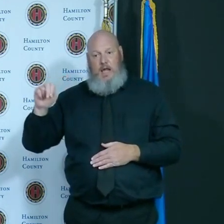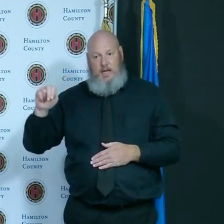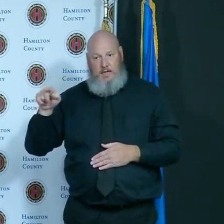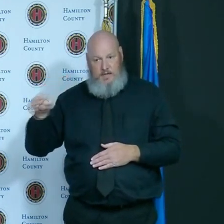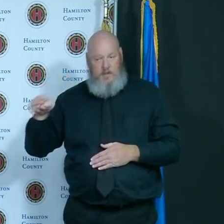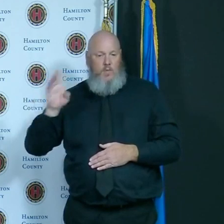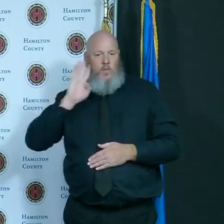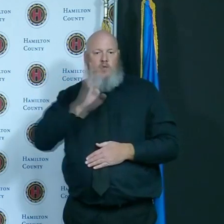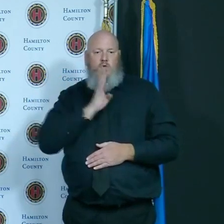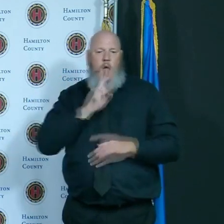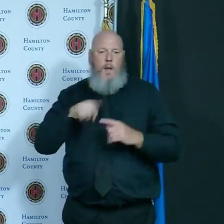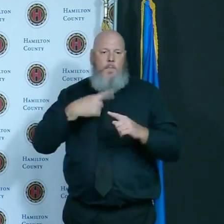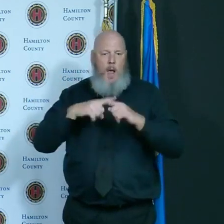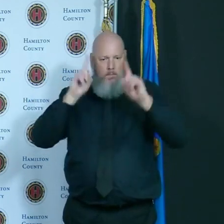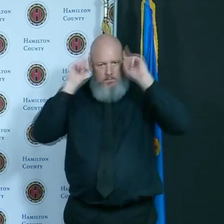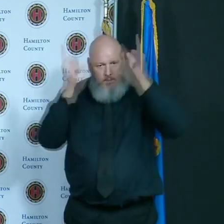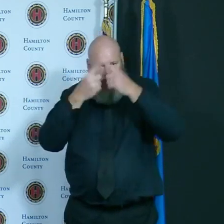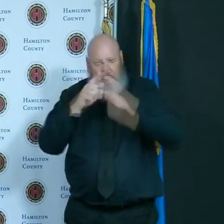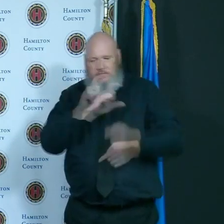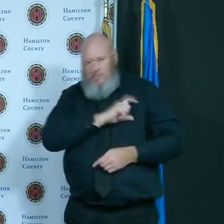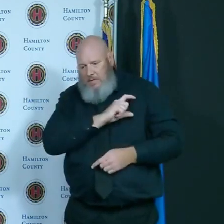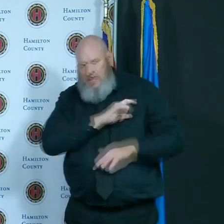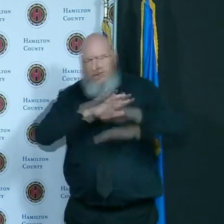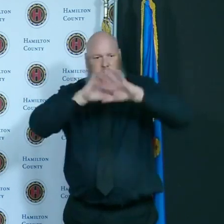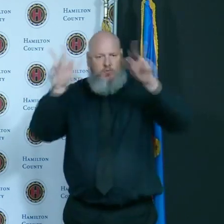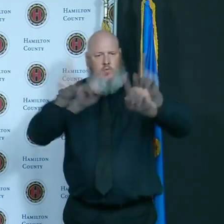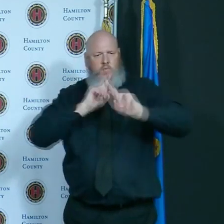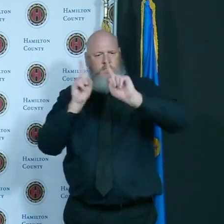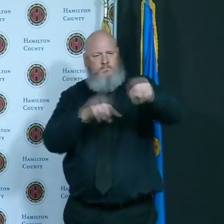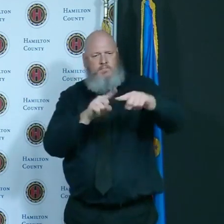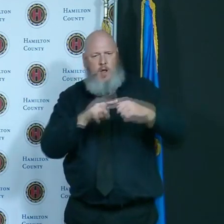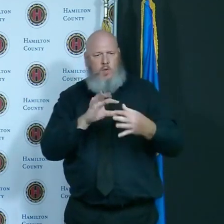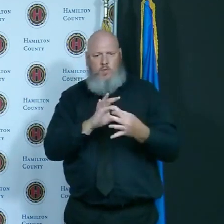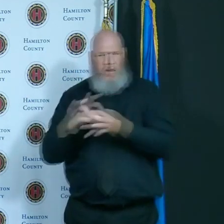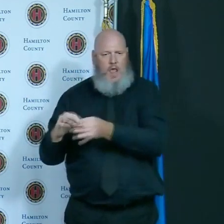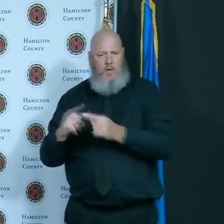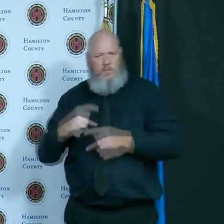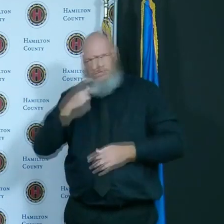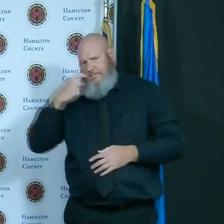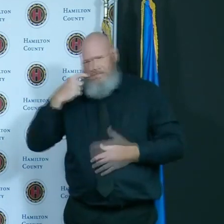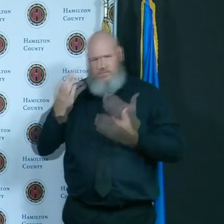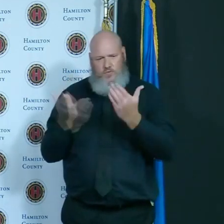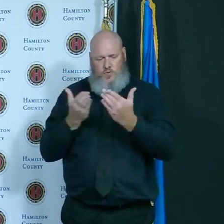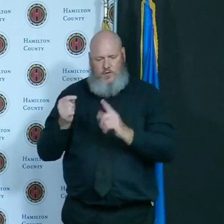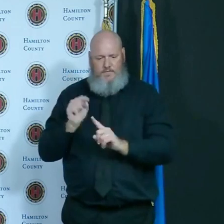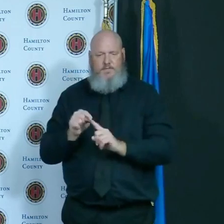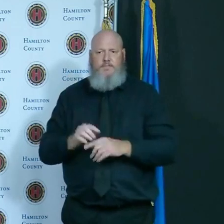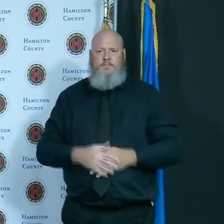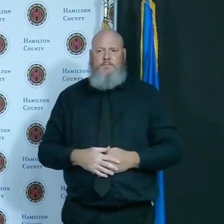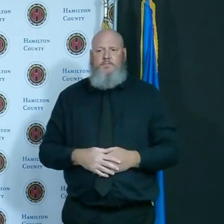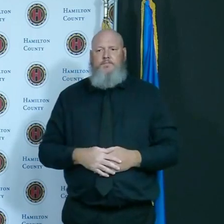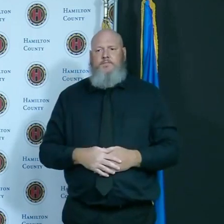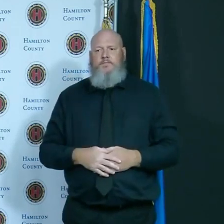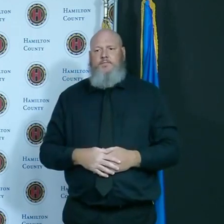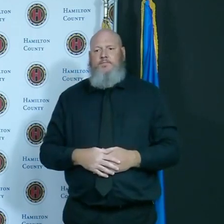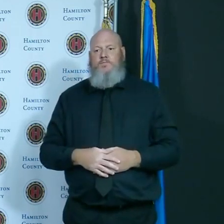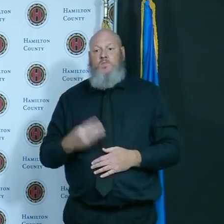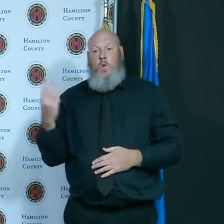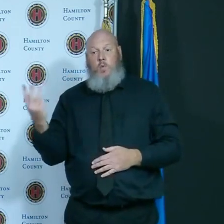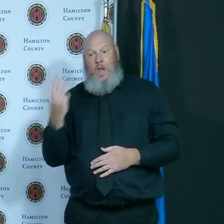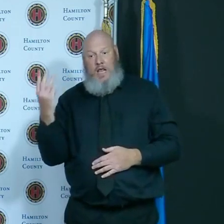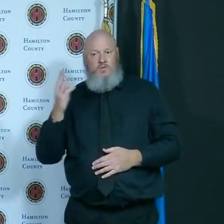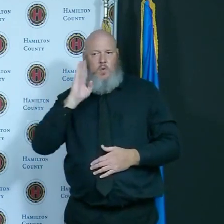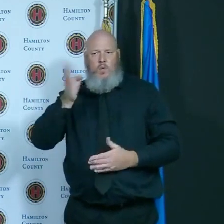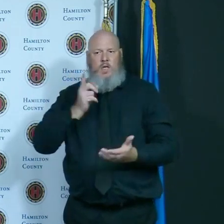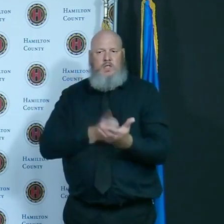commissioner again, Greg Kesterman, to talk through some of the things, some of the questions that you all have been asking. He's the expert. We're going to get him in on